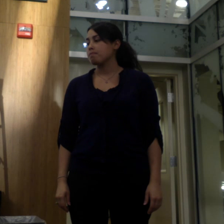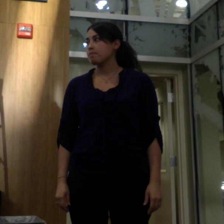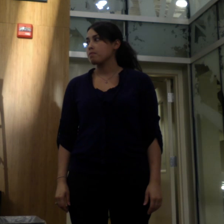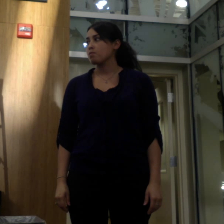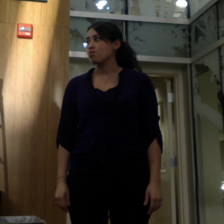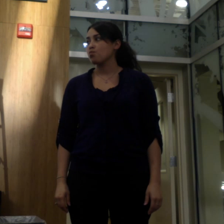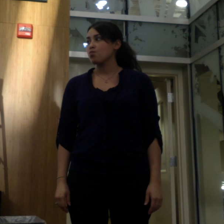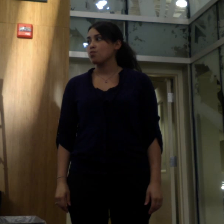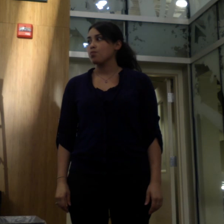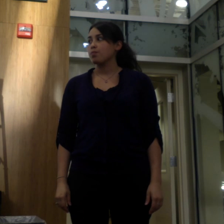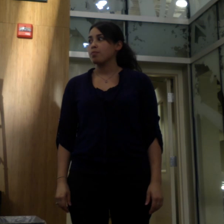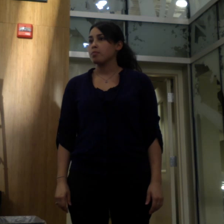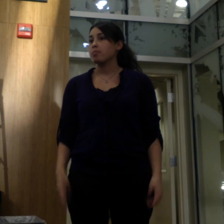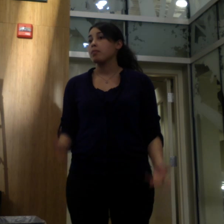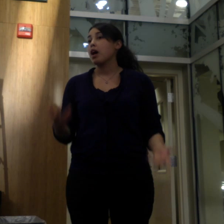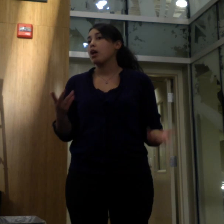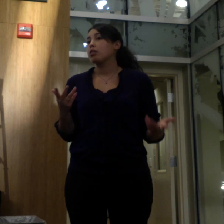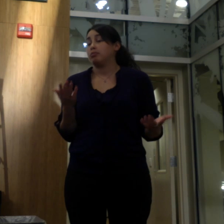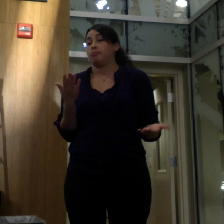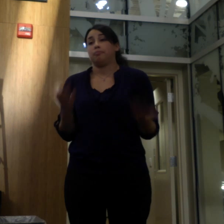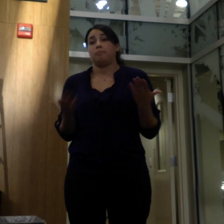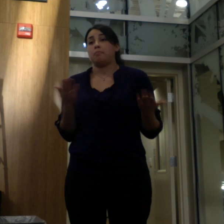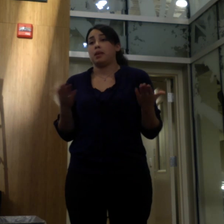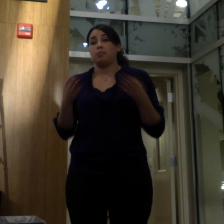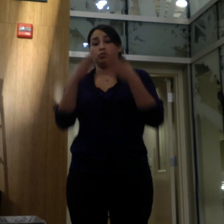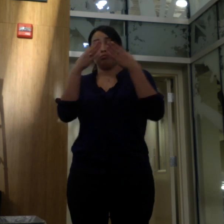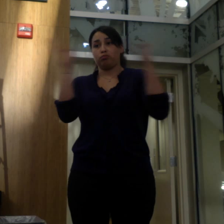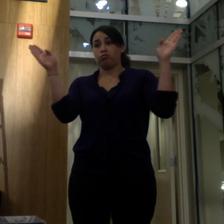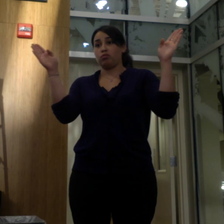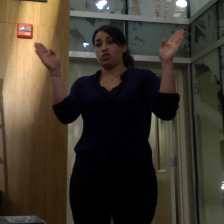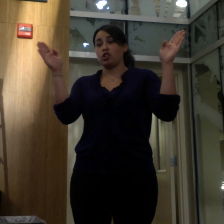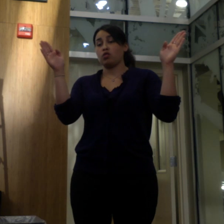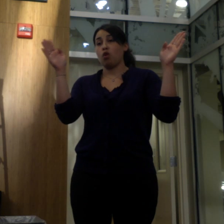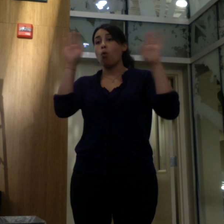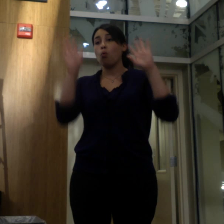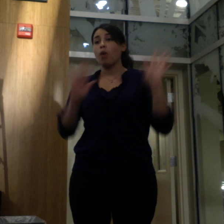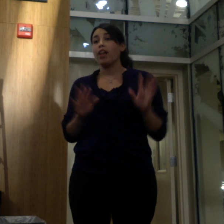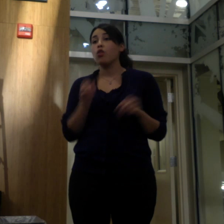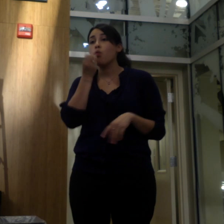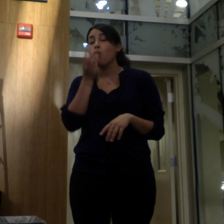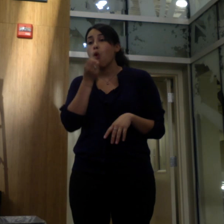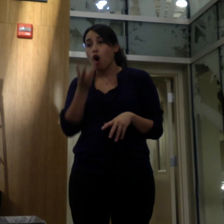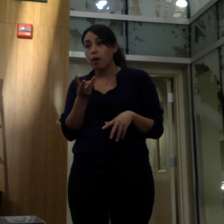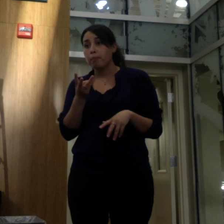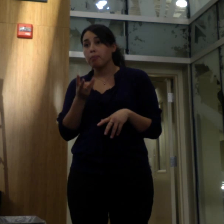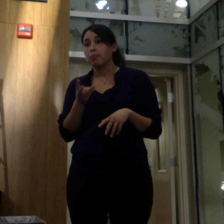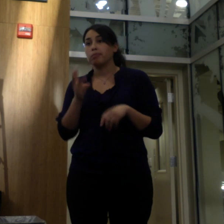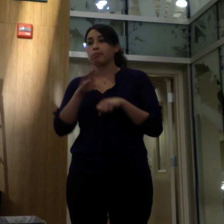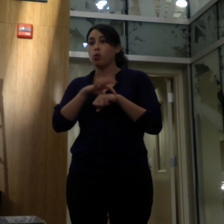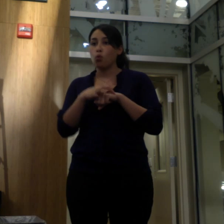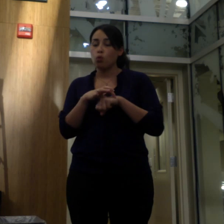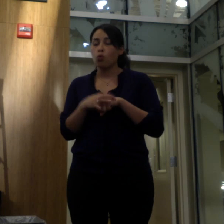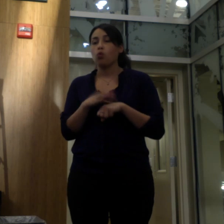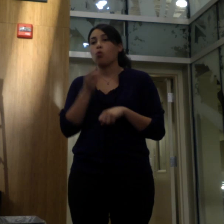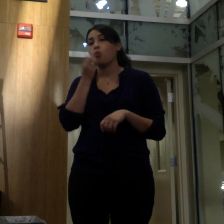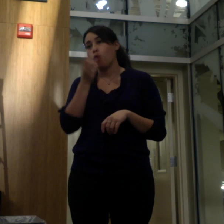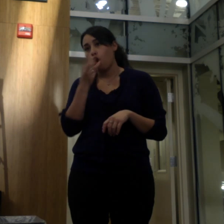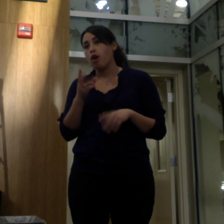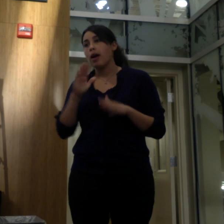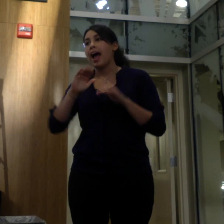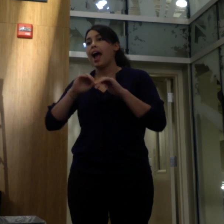Let's see. Maybe even just in general climate warming. You know, global warming, and how